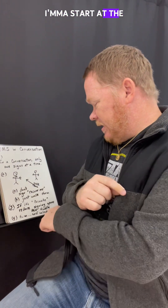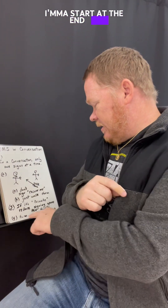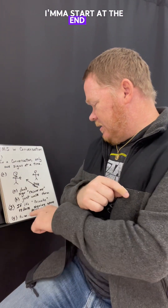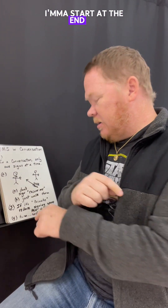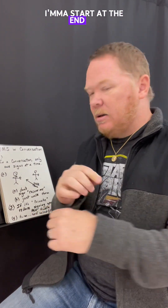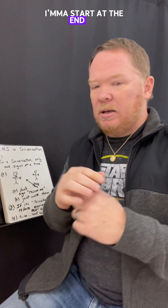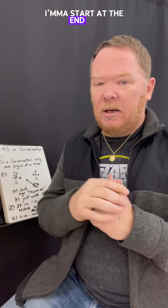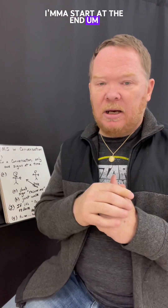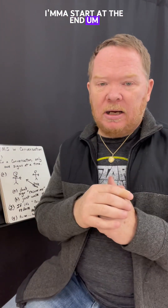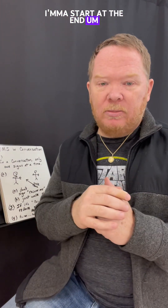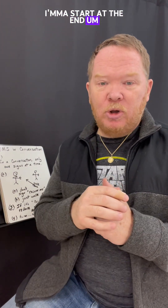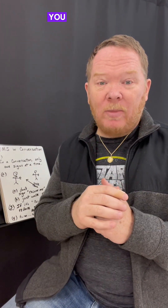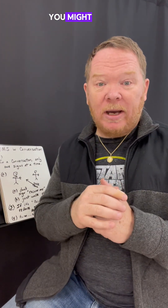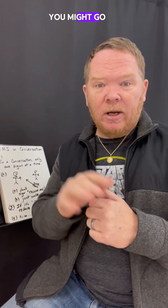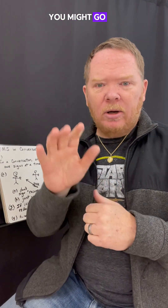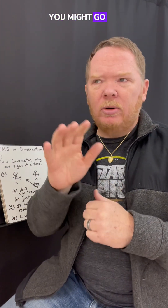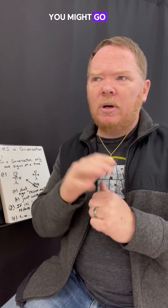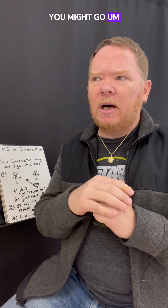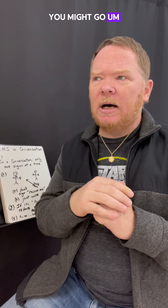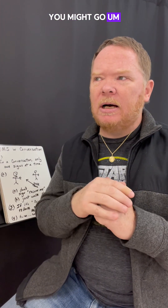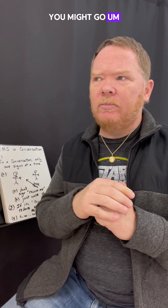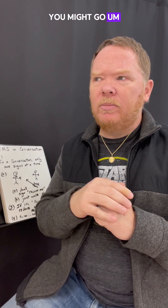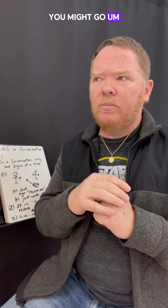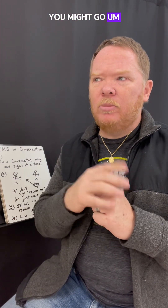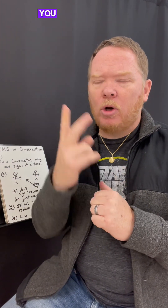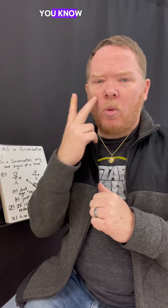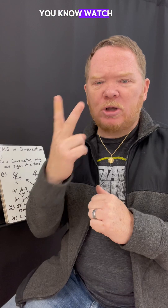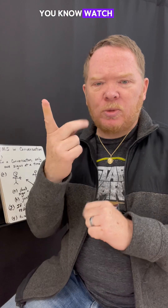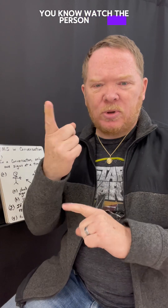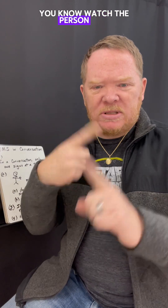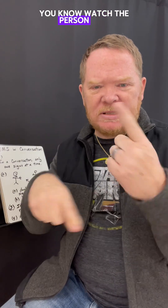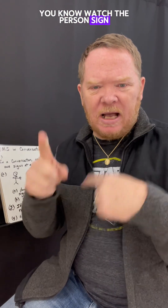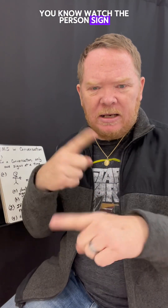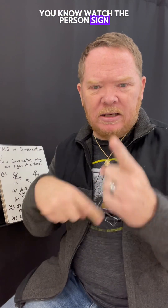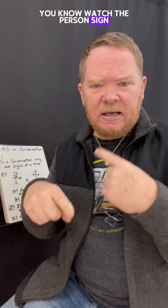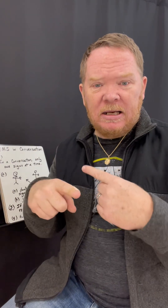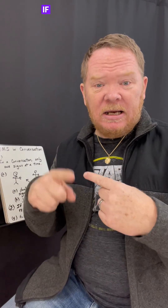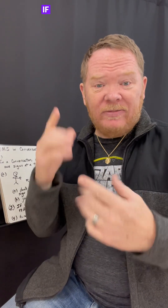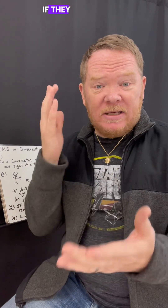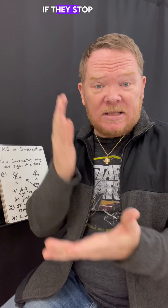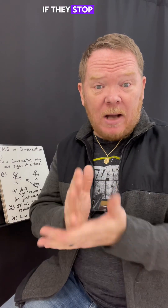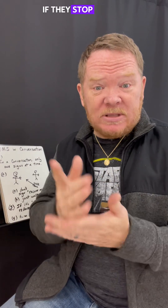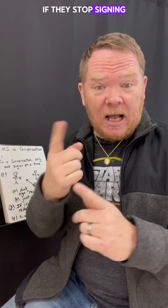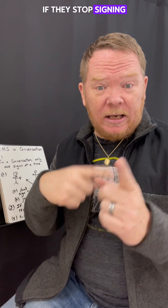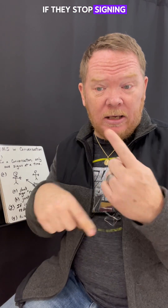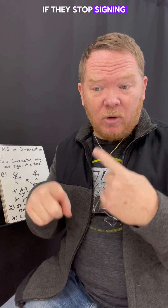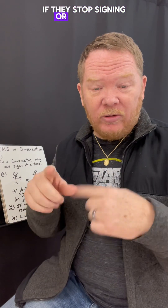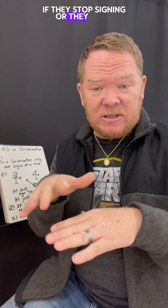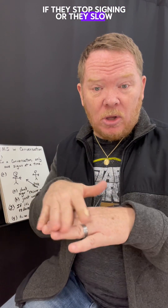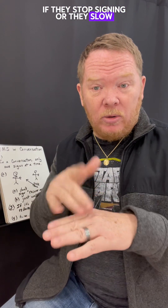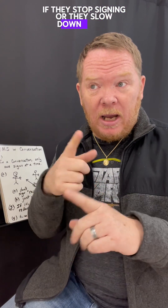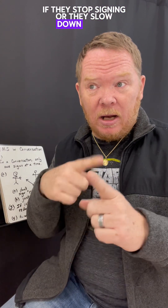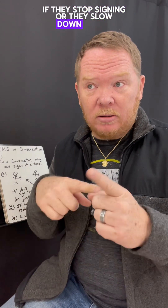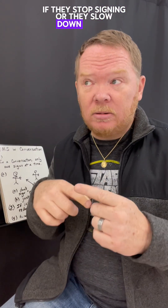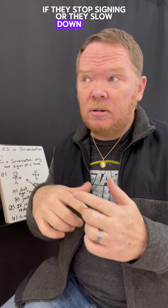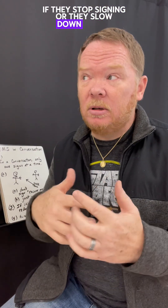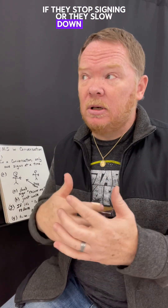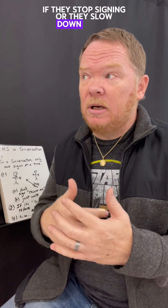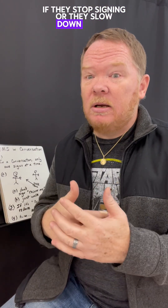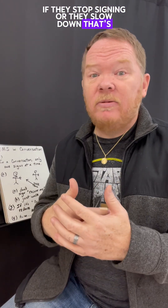end. You might go, you're gonna watch the person sign. If they stop signing or they slow down,